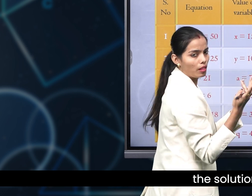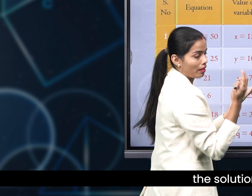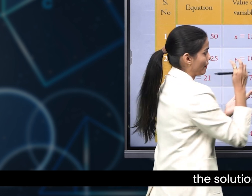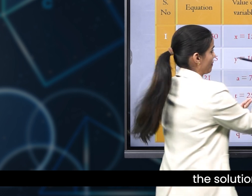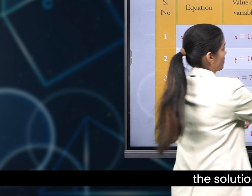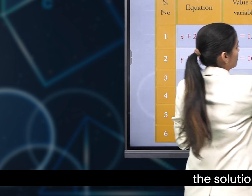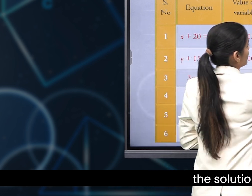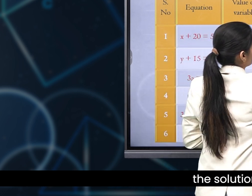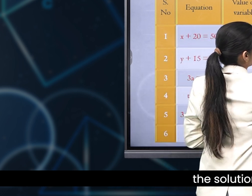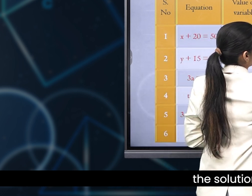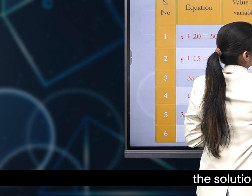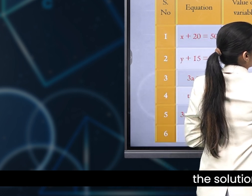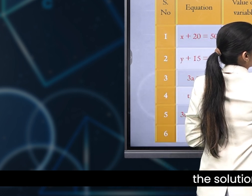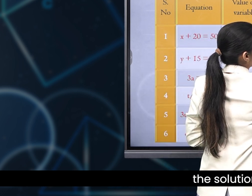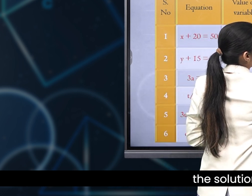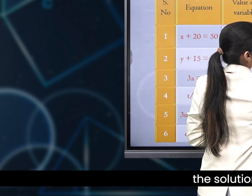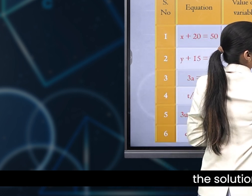the solution is 35.